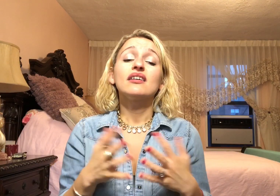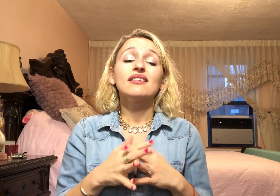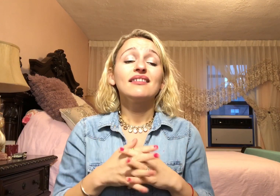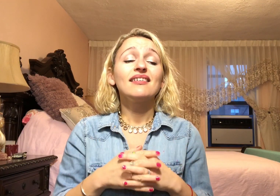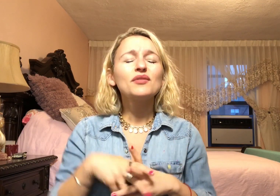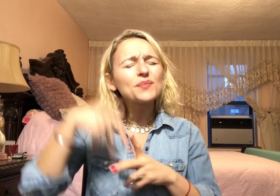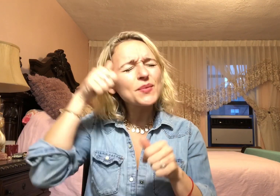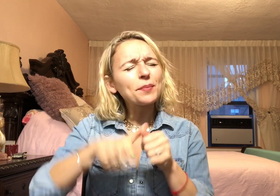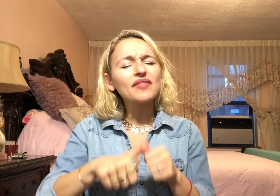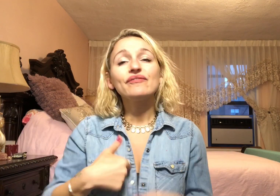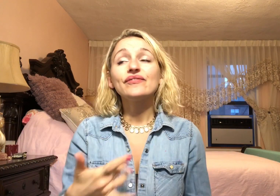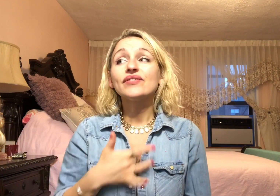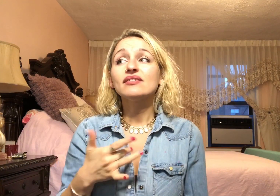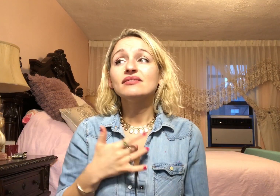remember waking up and feeling,